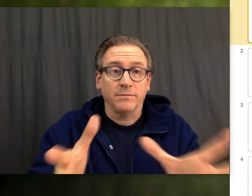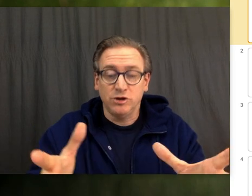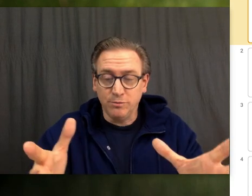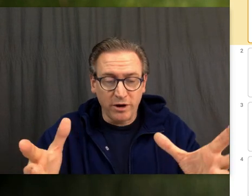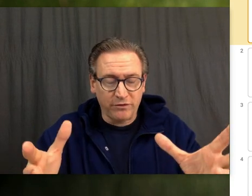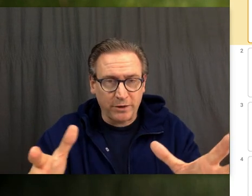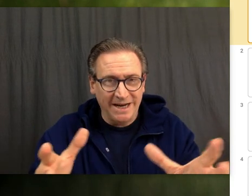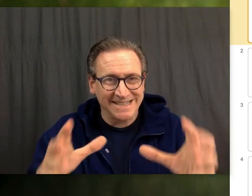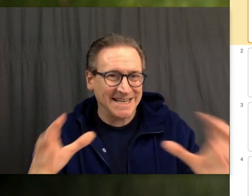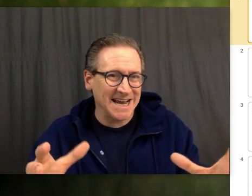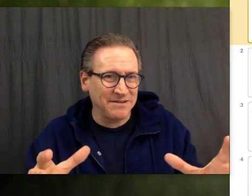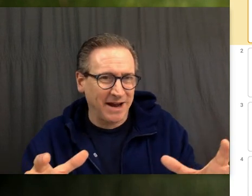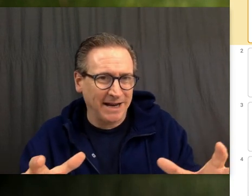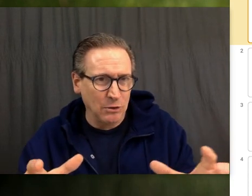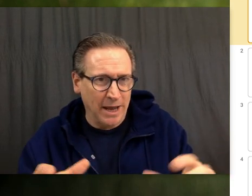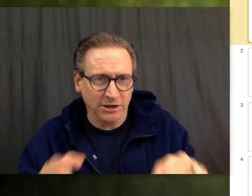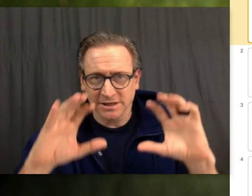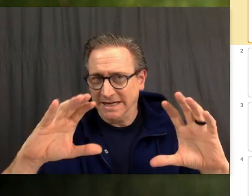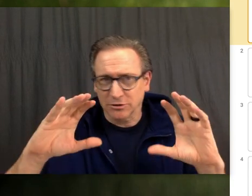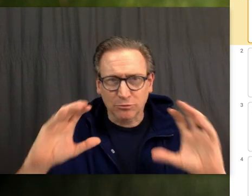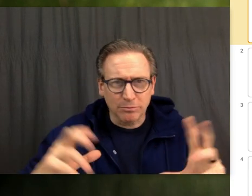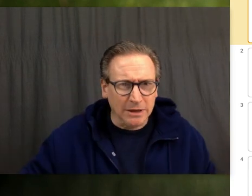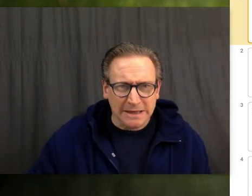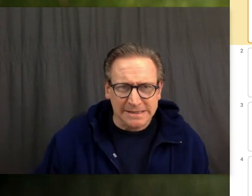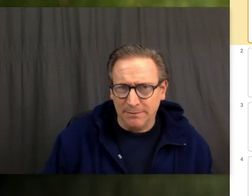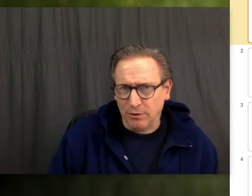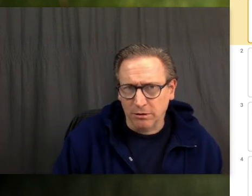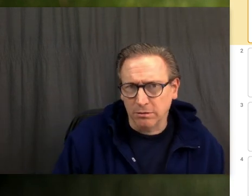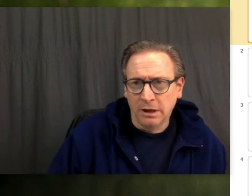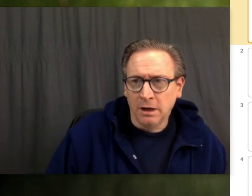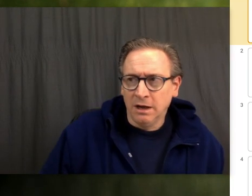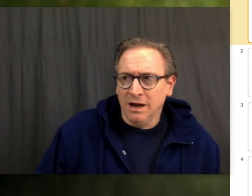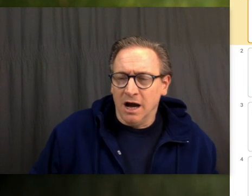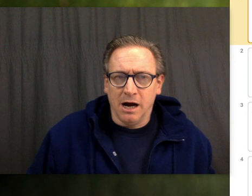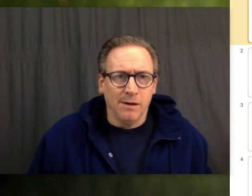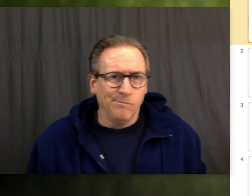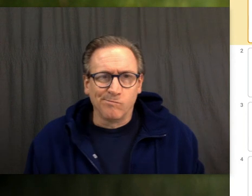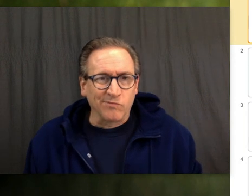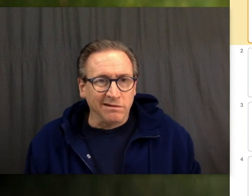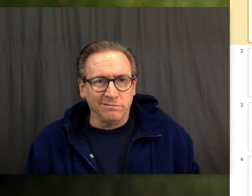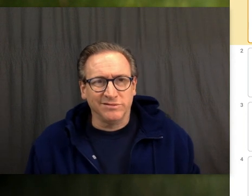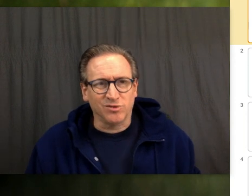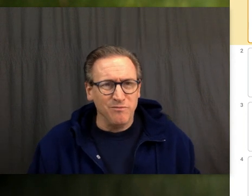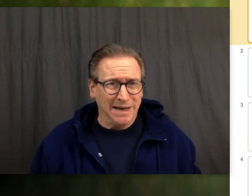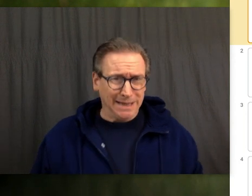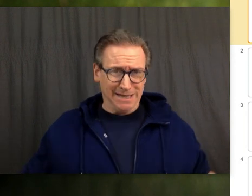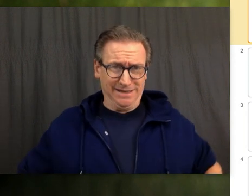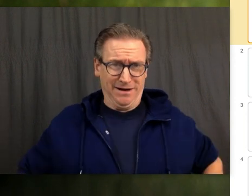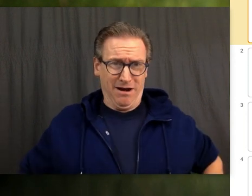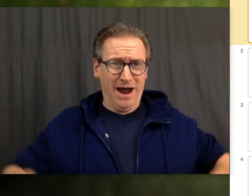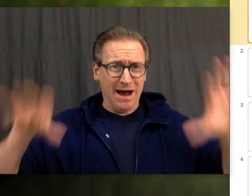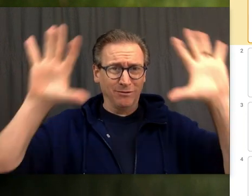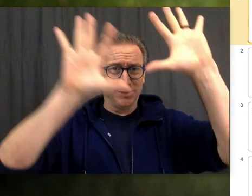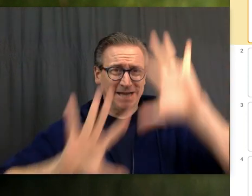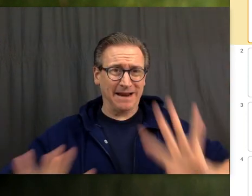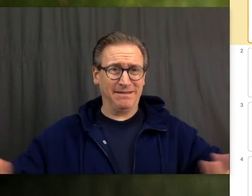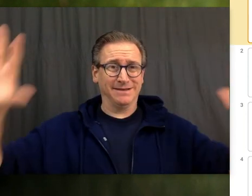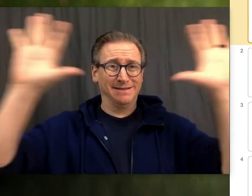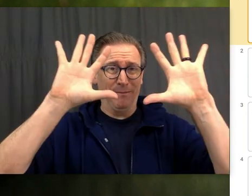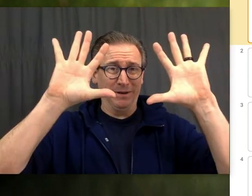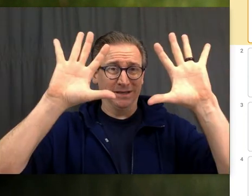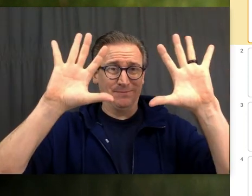Okay, 2.3 is identifying locations. It's a really simple um, sort of mini lesson on how to